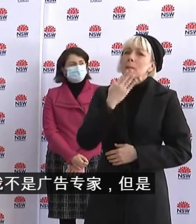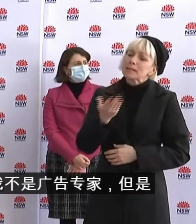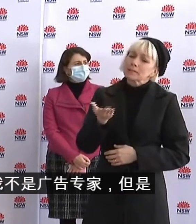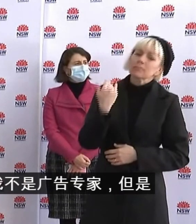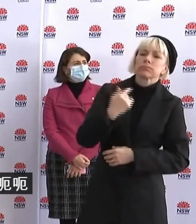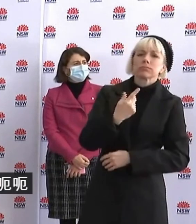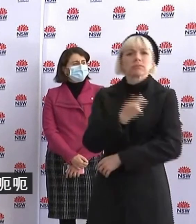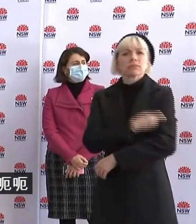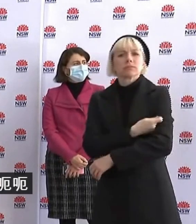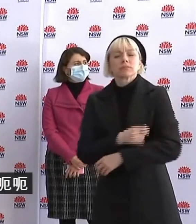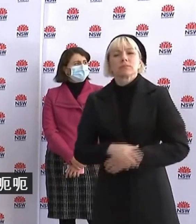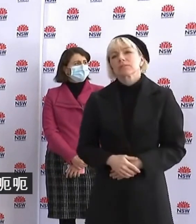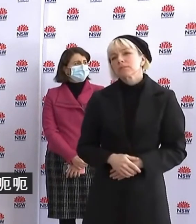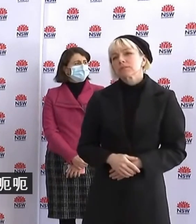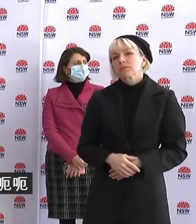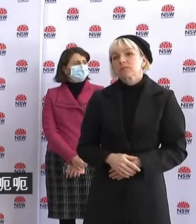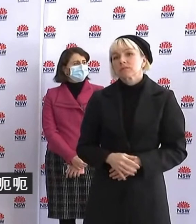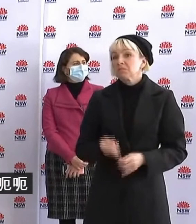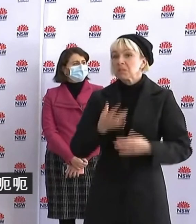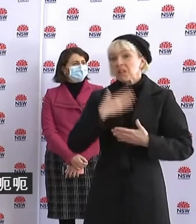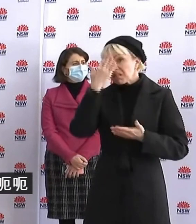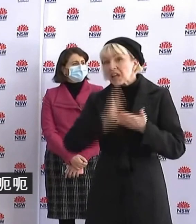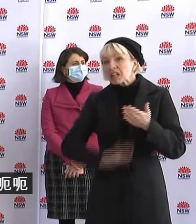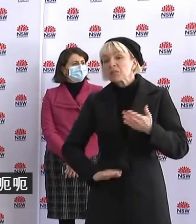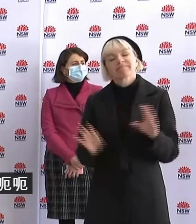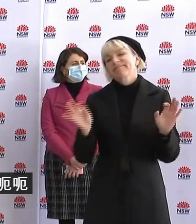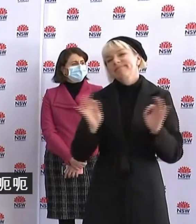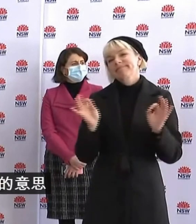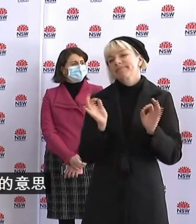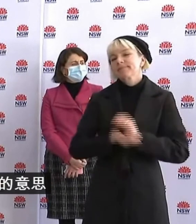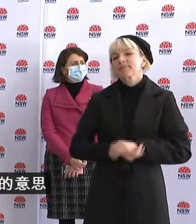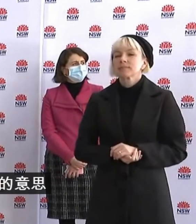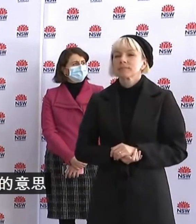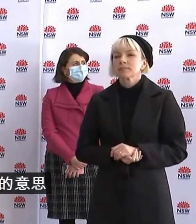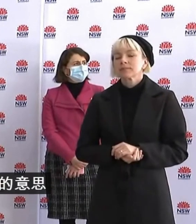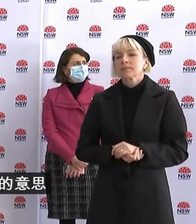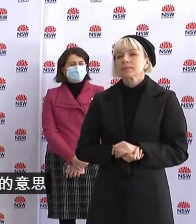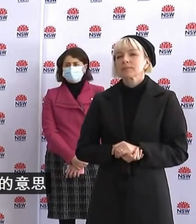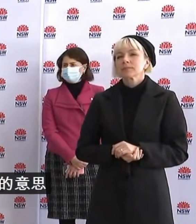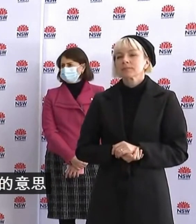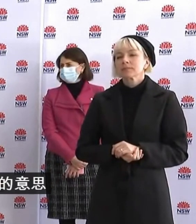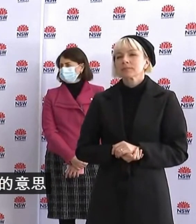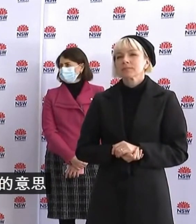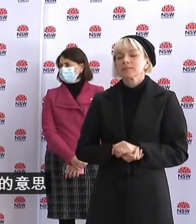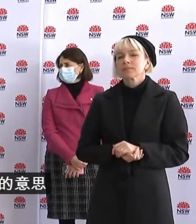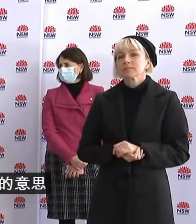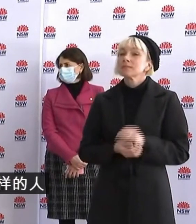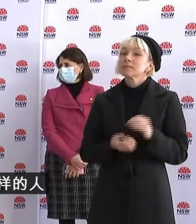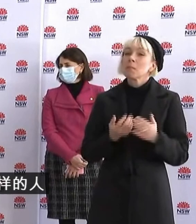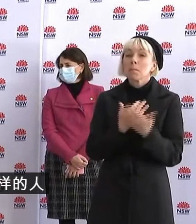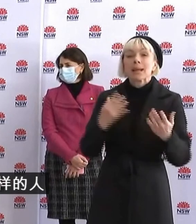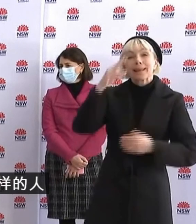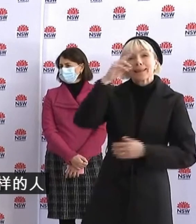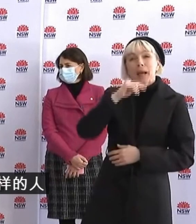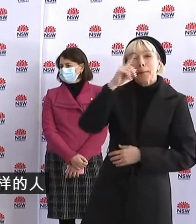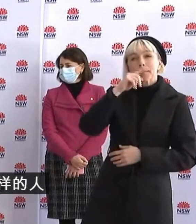advertising expert, but I know there's been a lot of people that young people look up to. I look up to. I mean, the